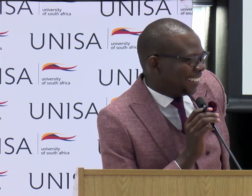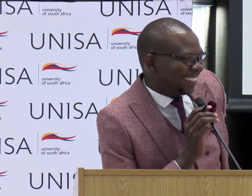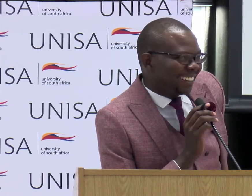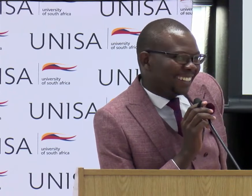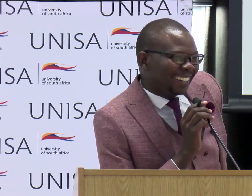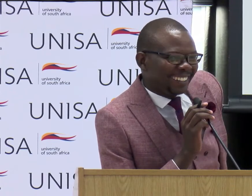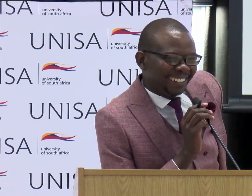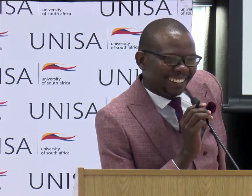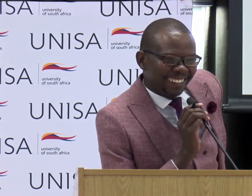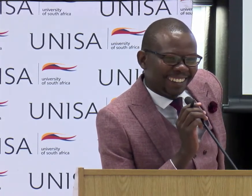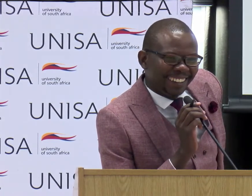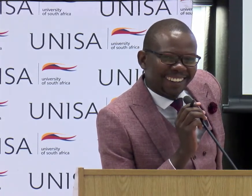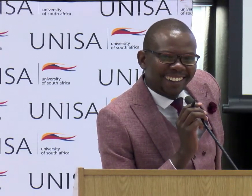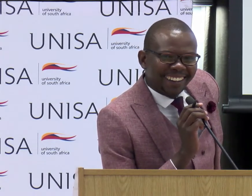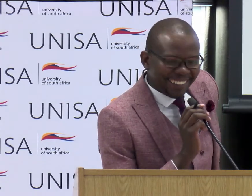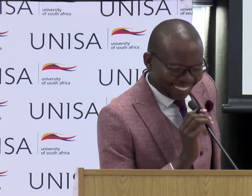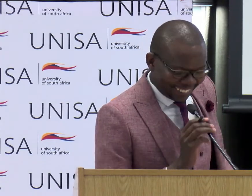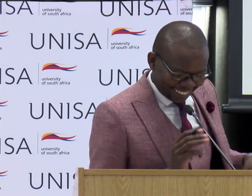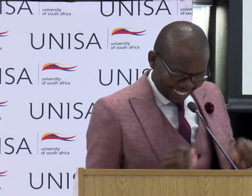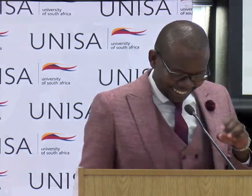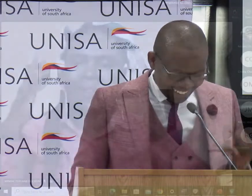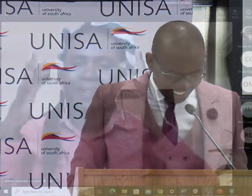megolokwane